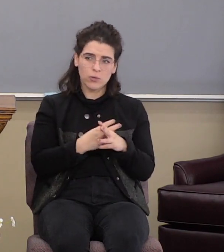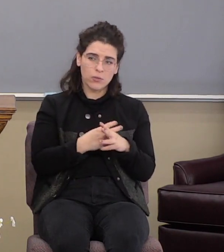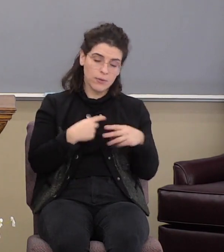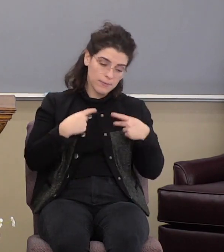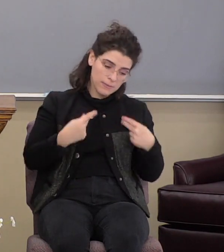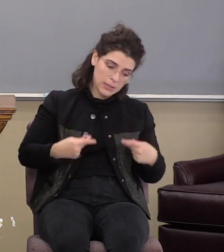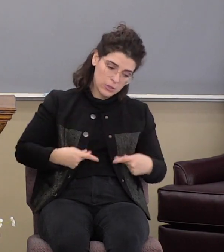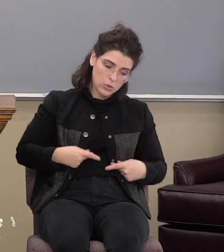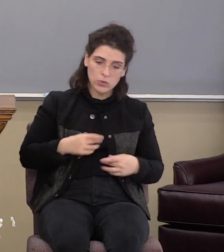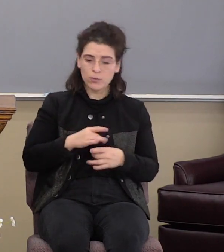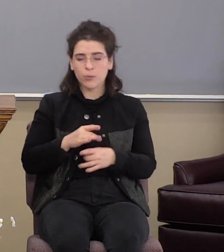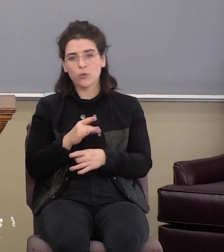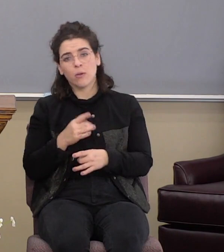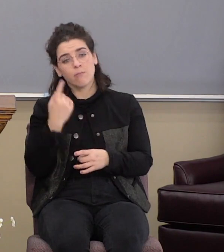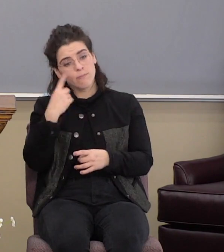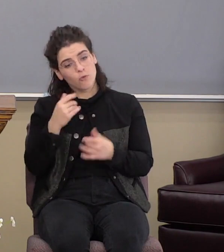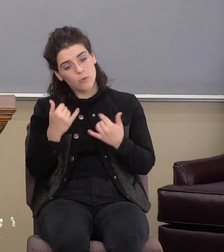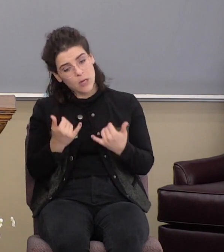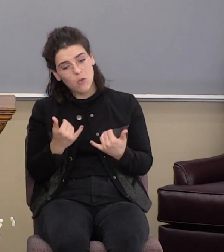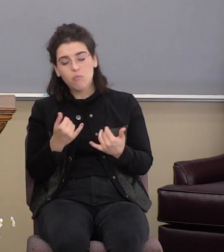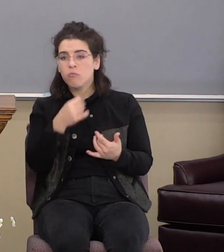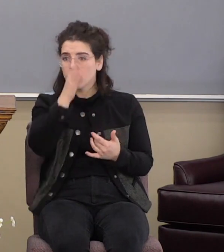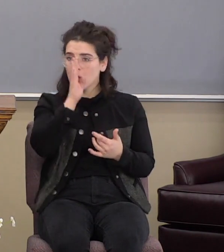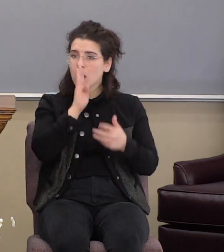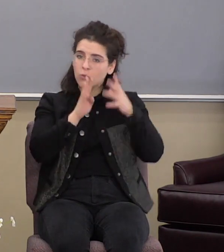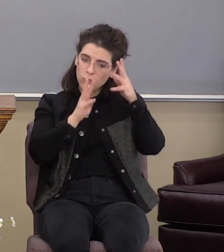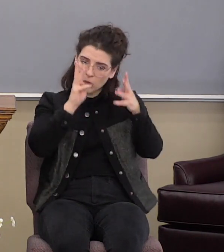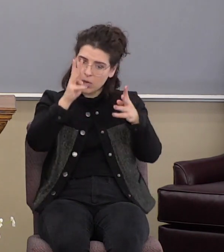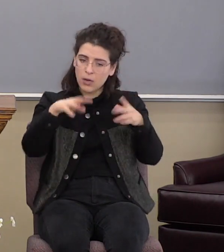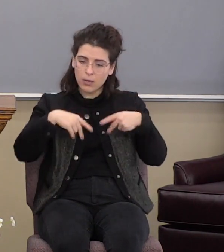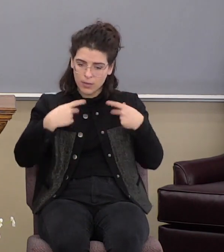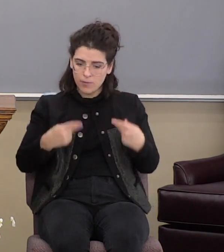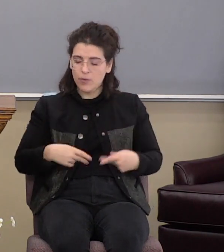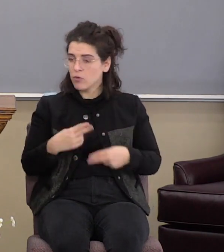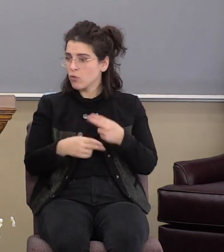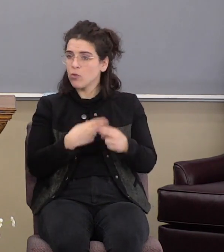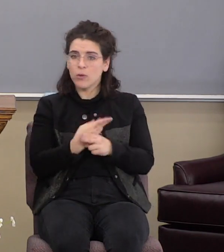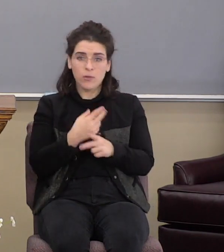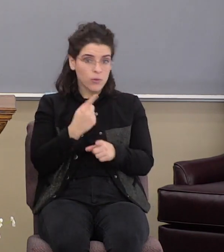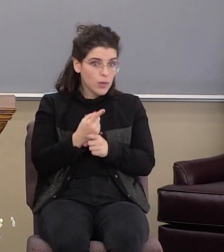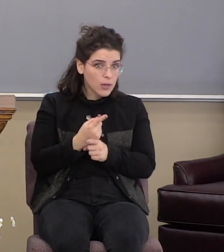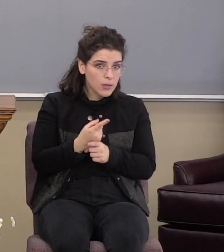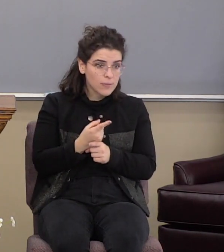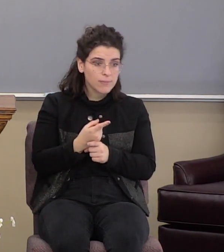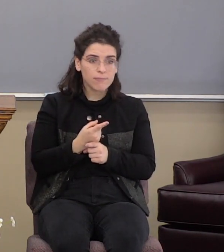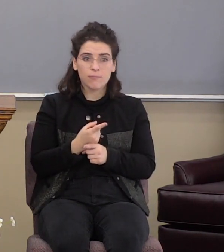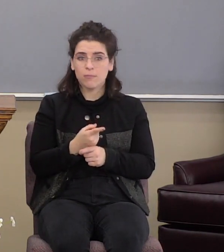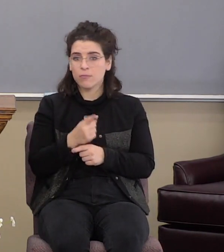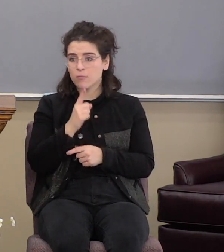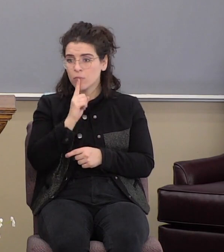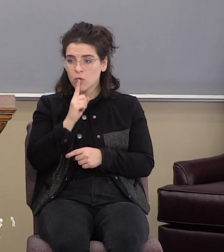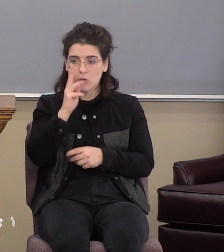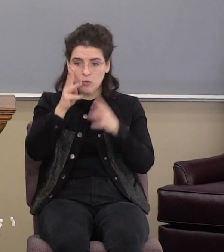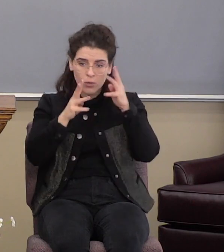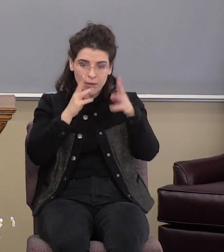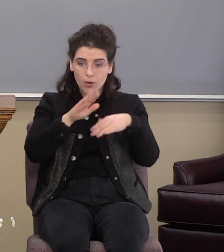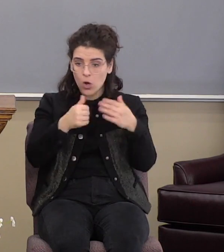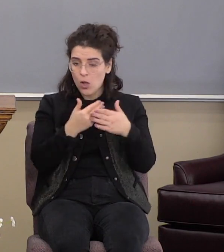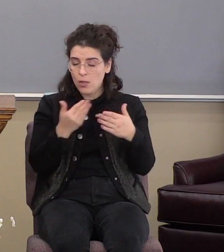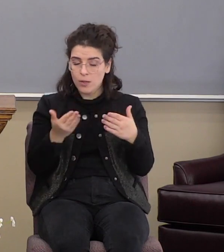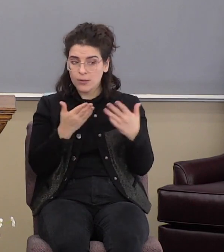spiritual. Well, for right now, God created the physical universe, did he not? And he certainly created all